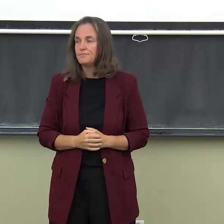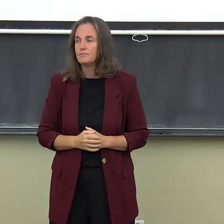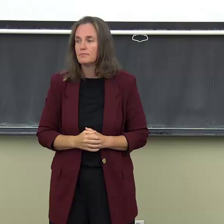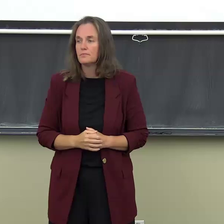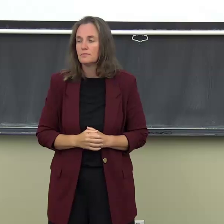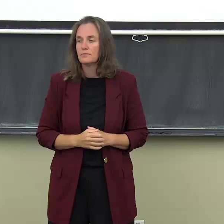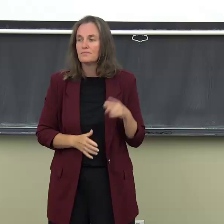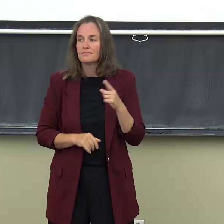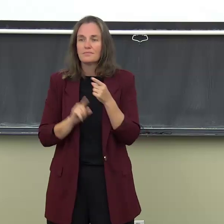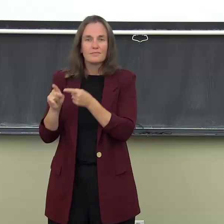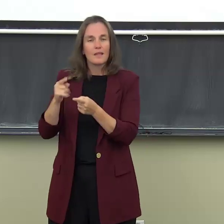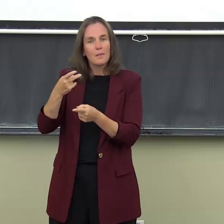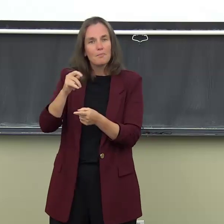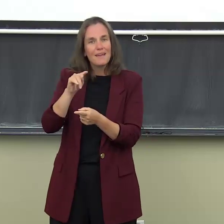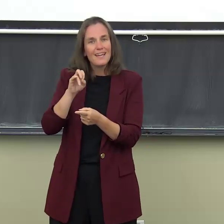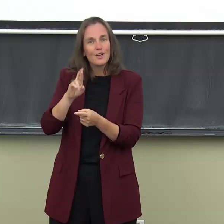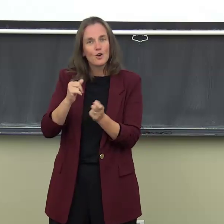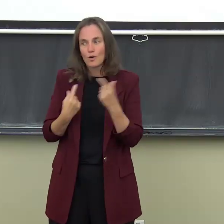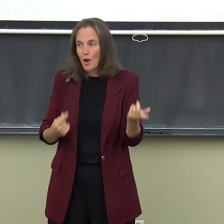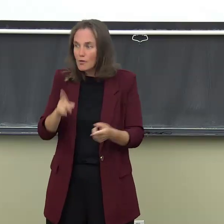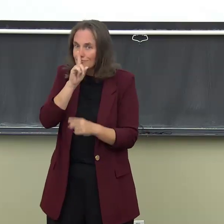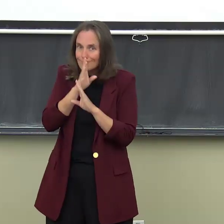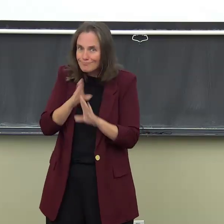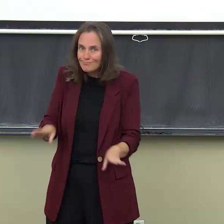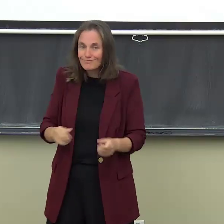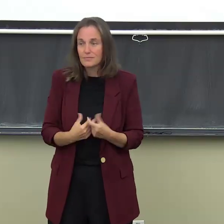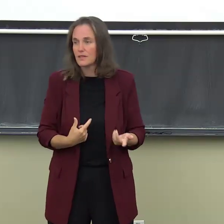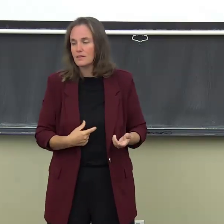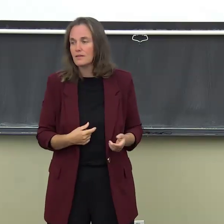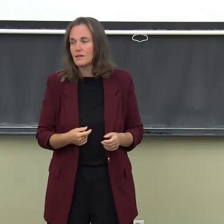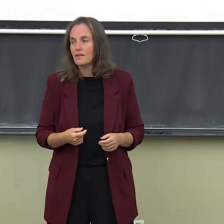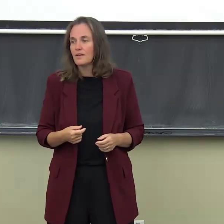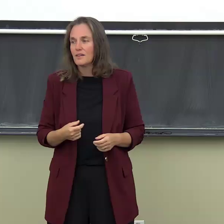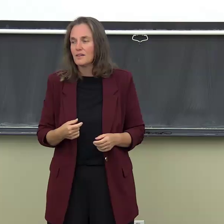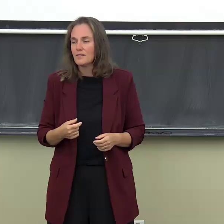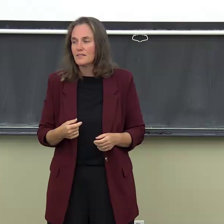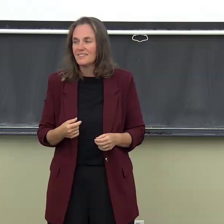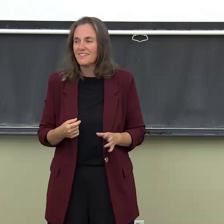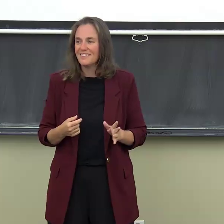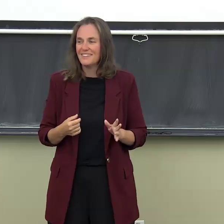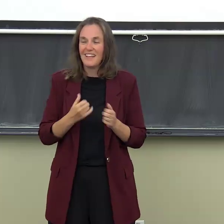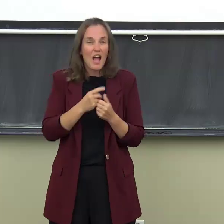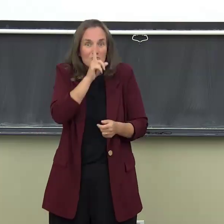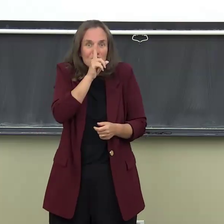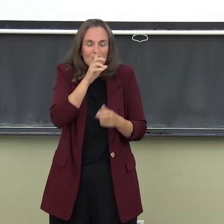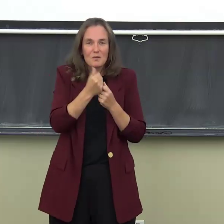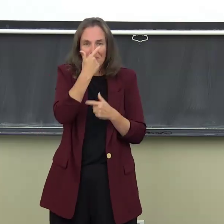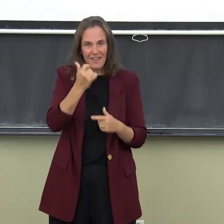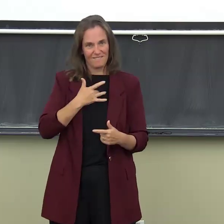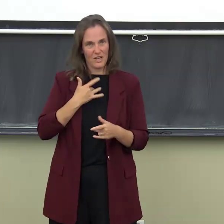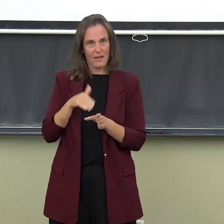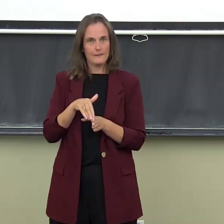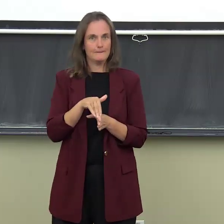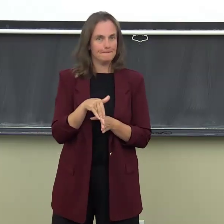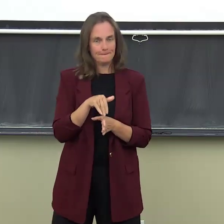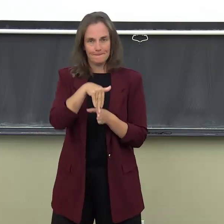Yeah, Peter, yeah, you haven't said anything yet. I feel that precarity. I haven't said anything because I feel